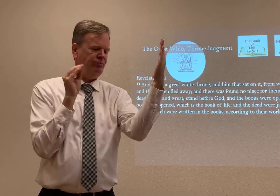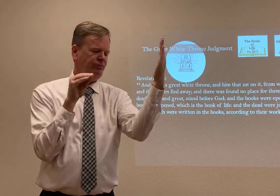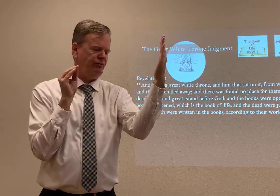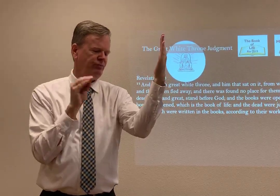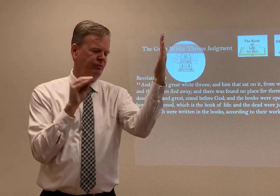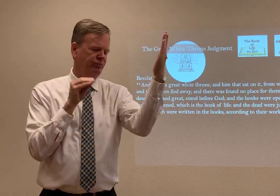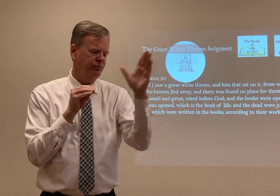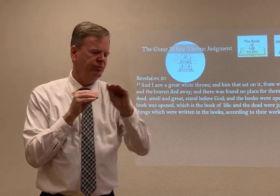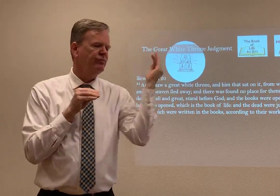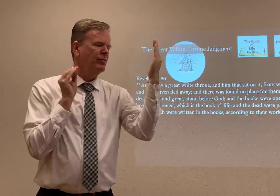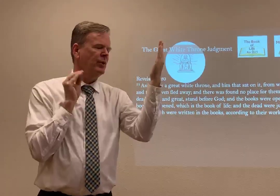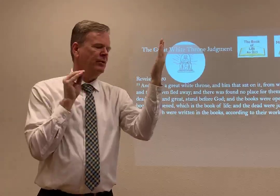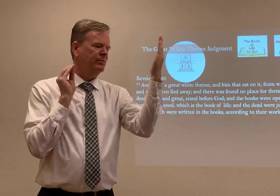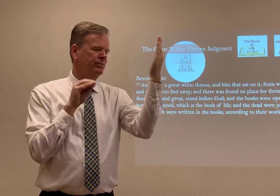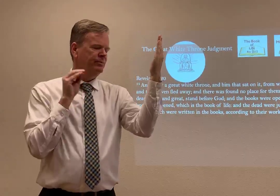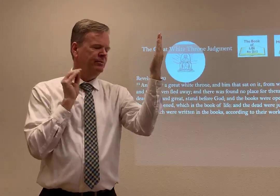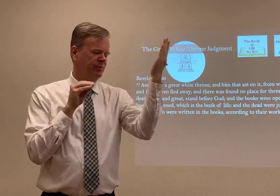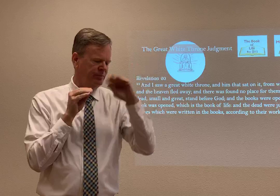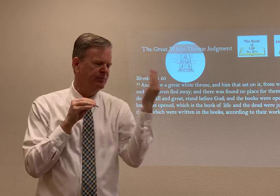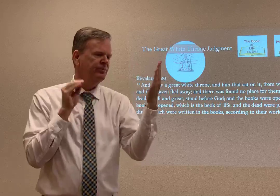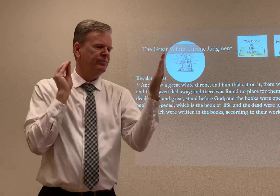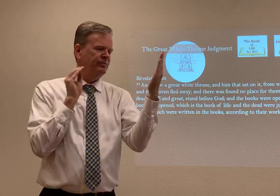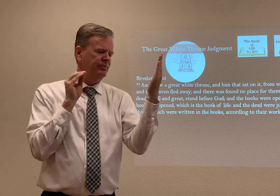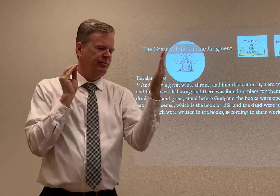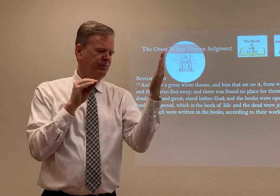everything that they've done is now mentioned in this book. It's written in these books.